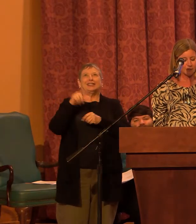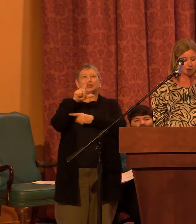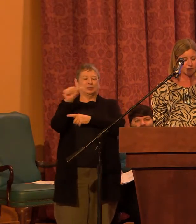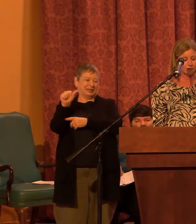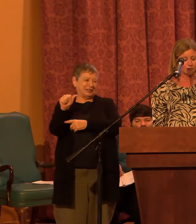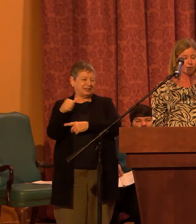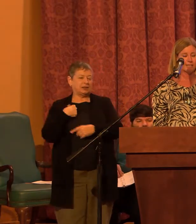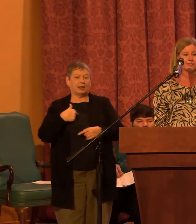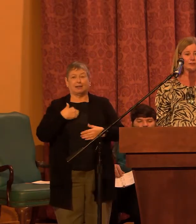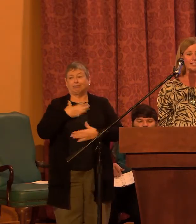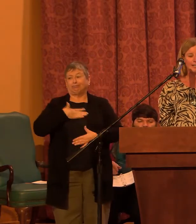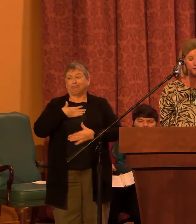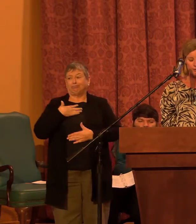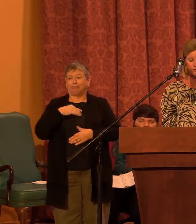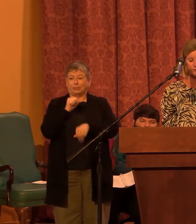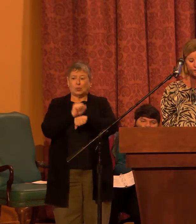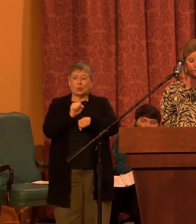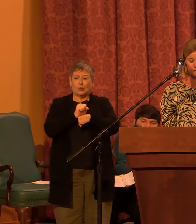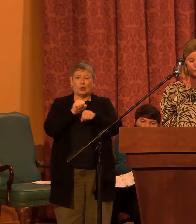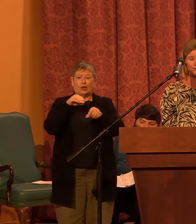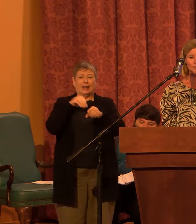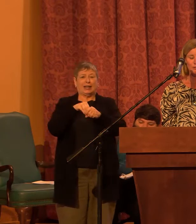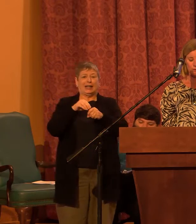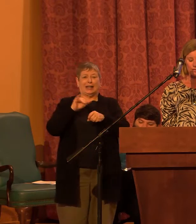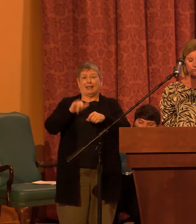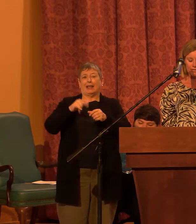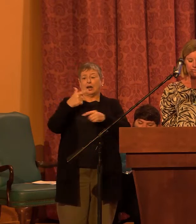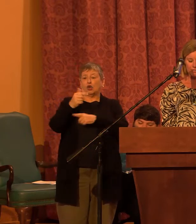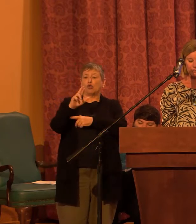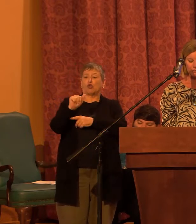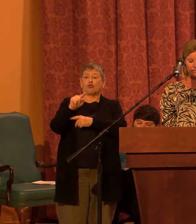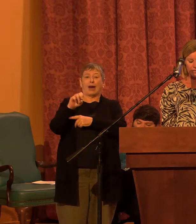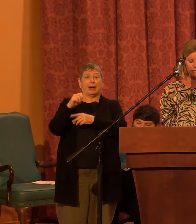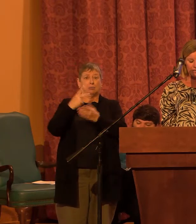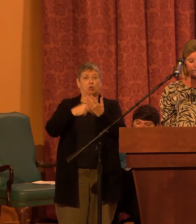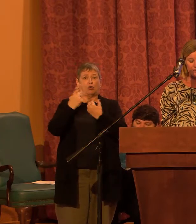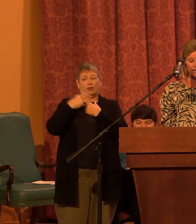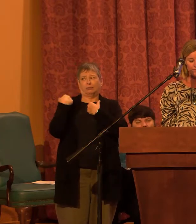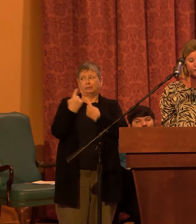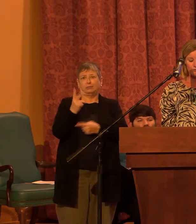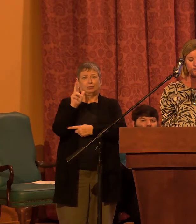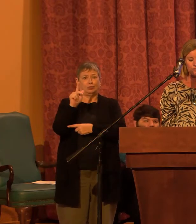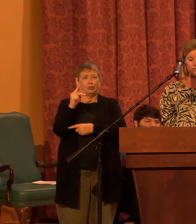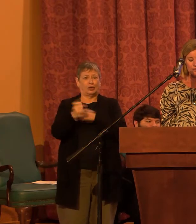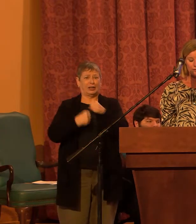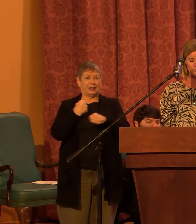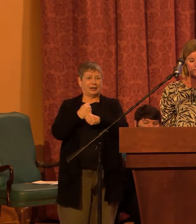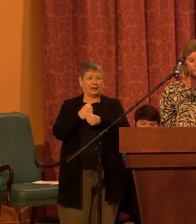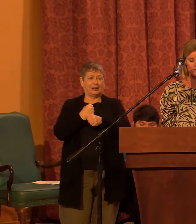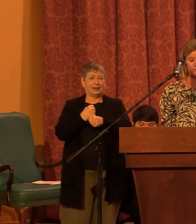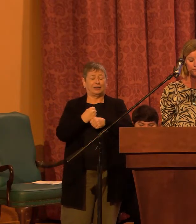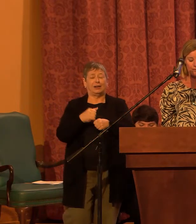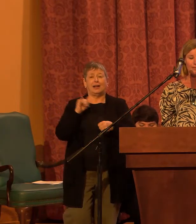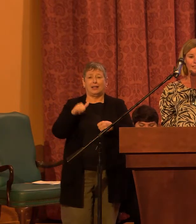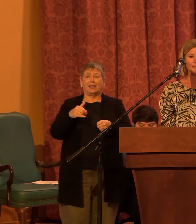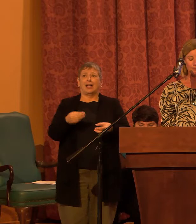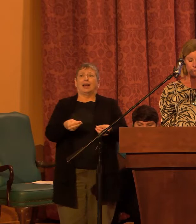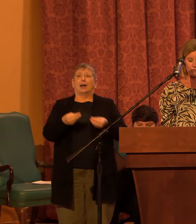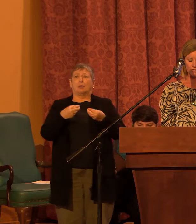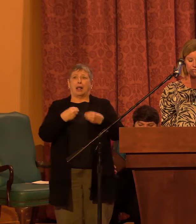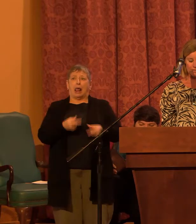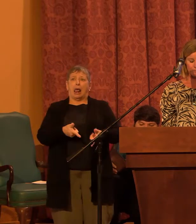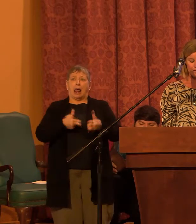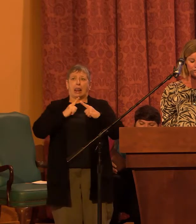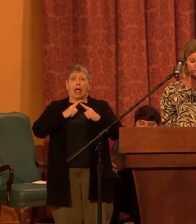I've had the pleasure of working at the Art Caddo Bozier's GREAT program for 23 years, having a career which allows me to combine my love